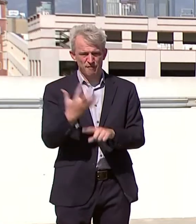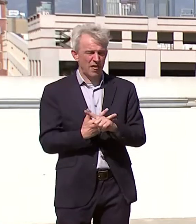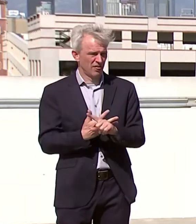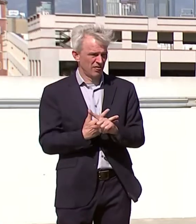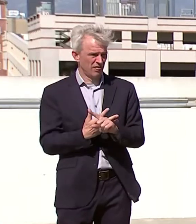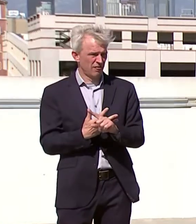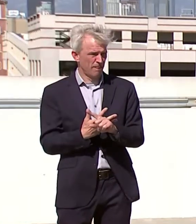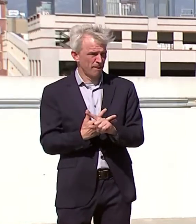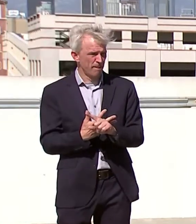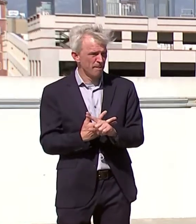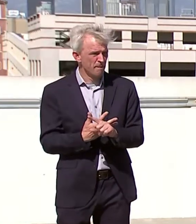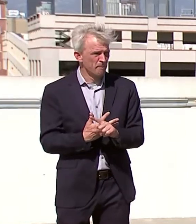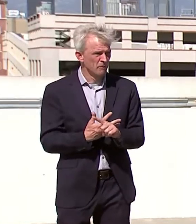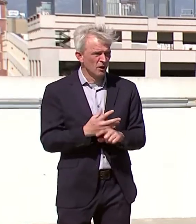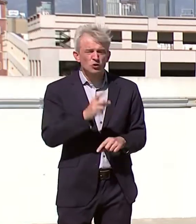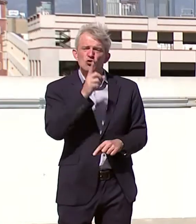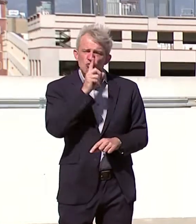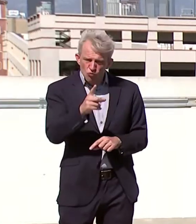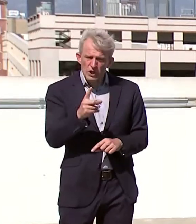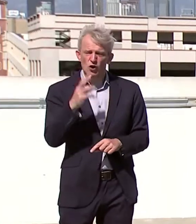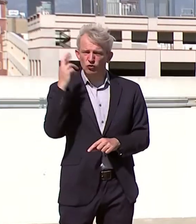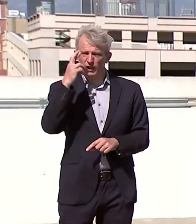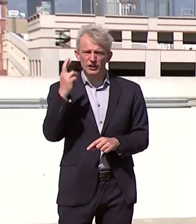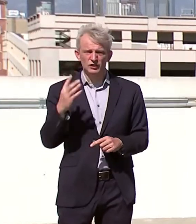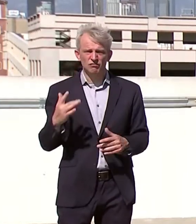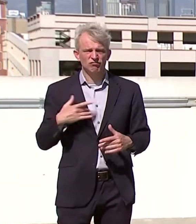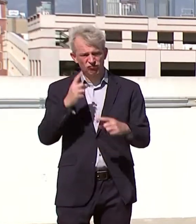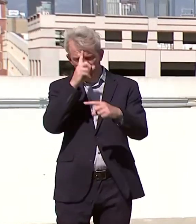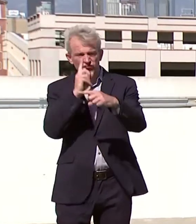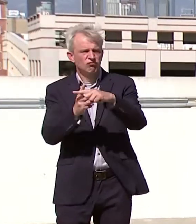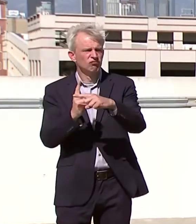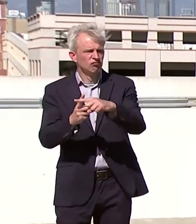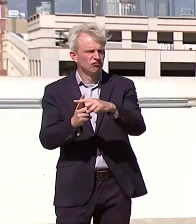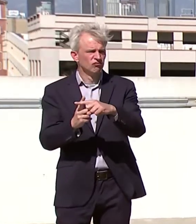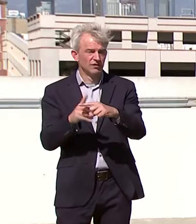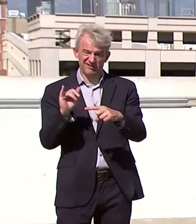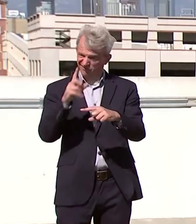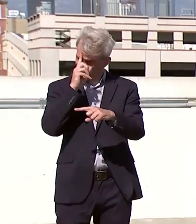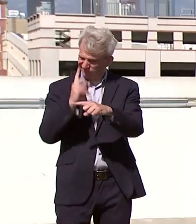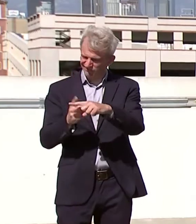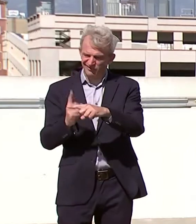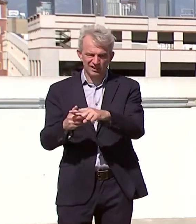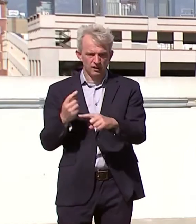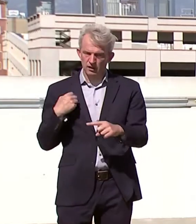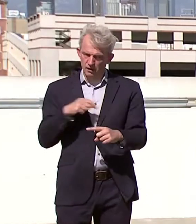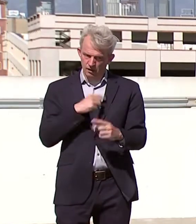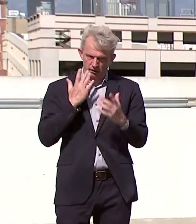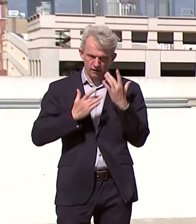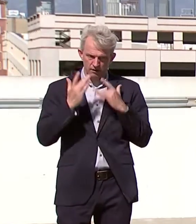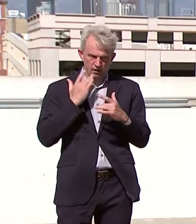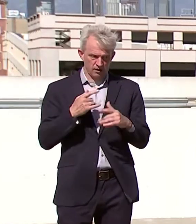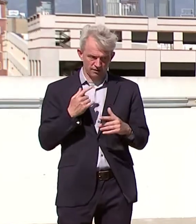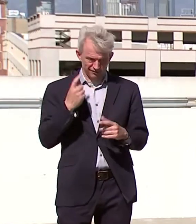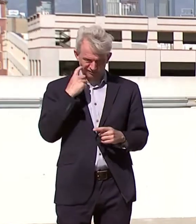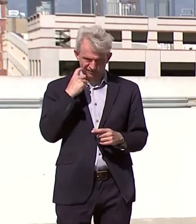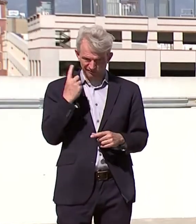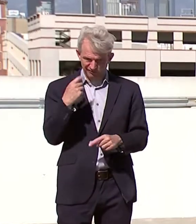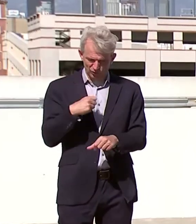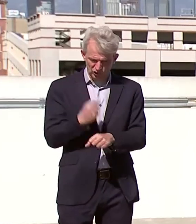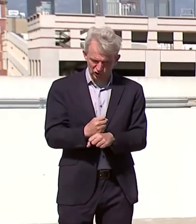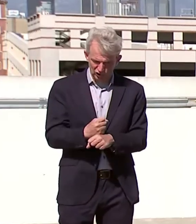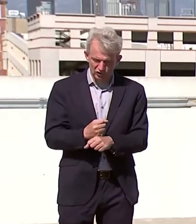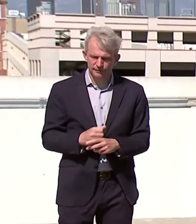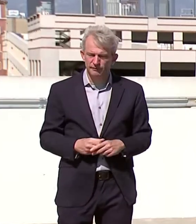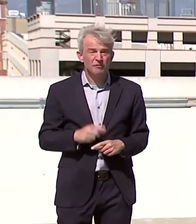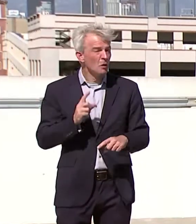mid-October. This is a real cause for optimism, a feeling that has been in short supply this past year. But I want to make something very clear. We're not out of the